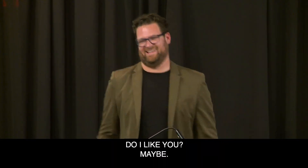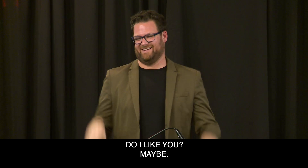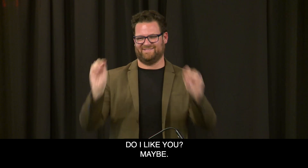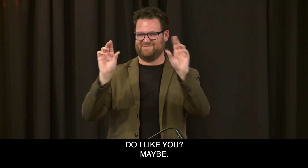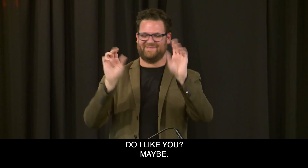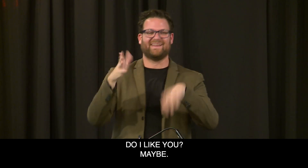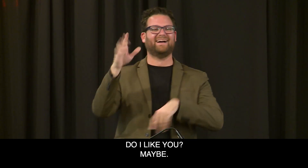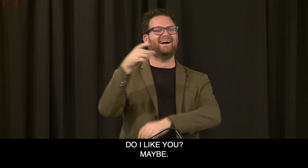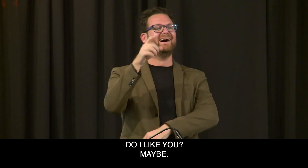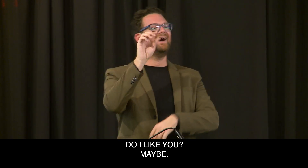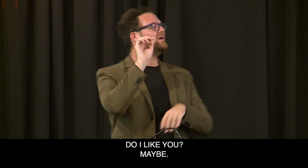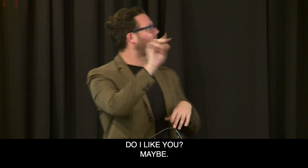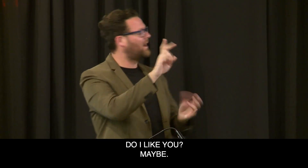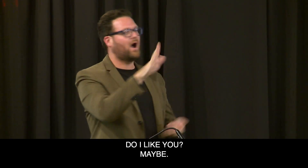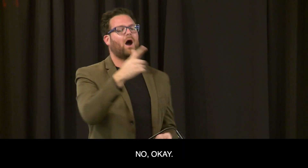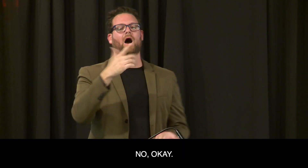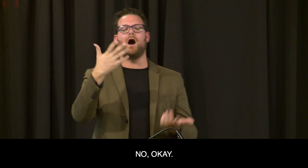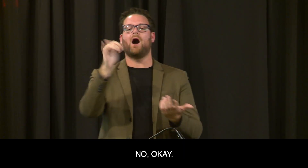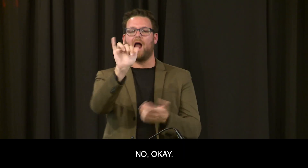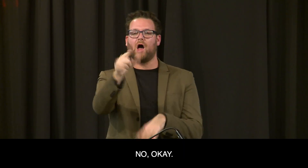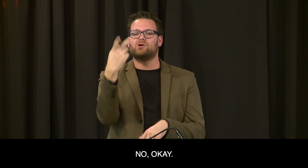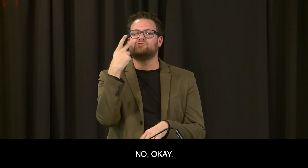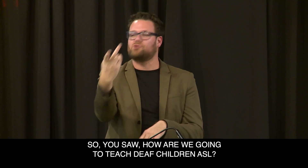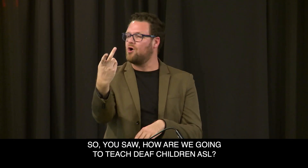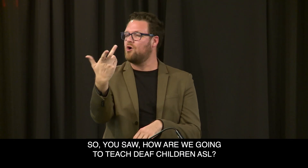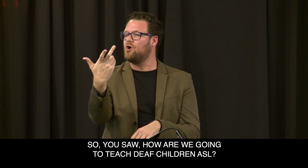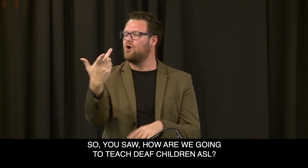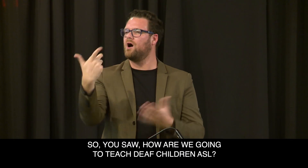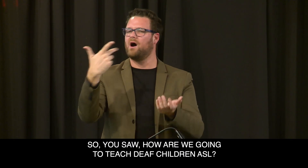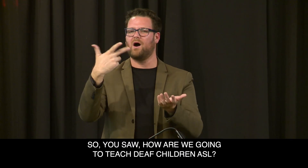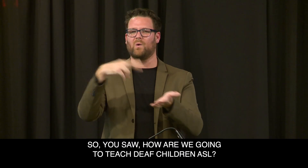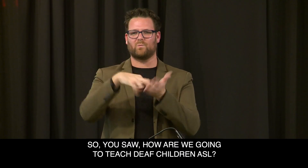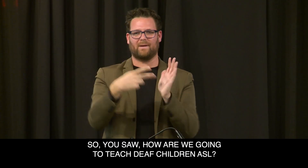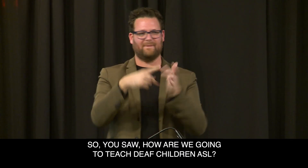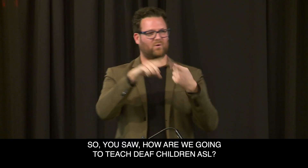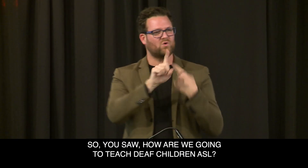like you? Maybe. No. Okay. So you saw,